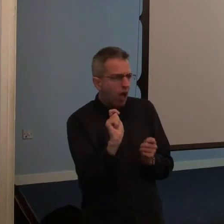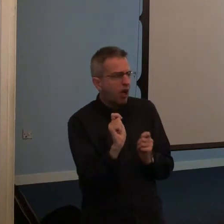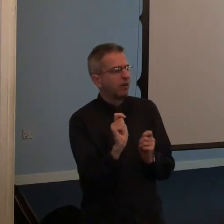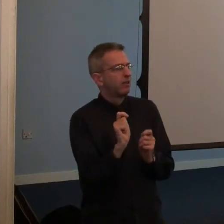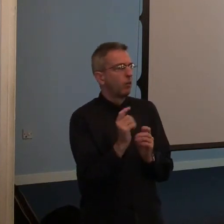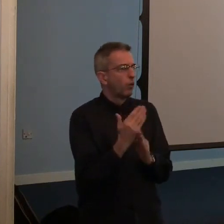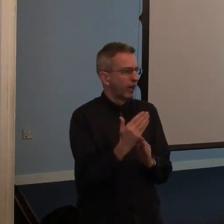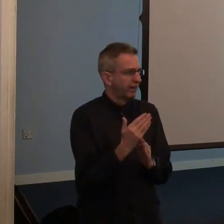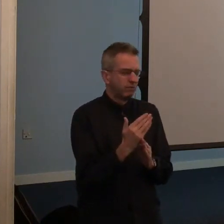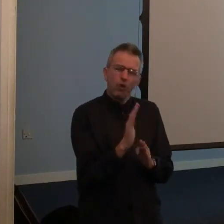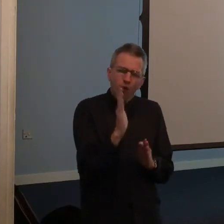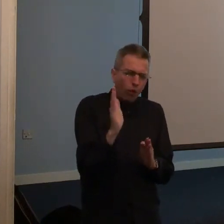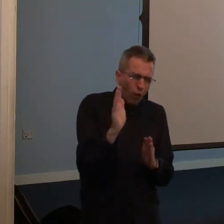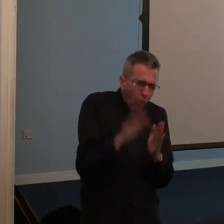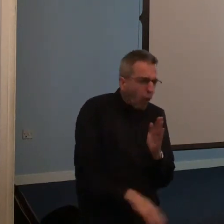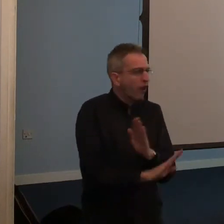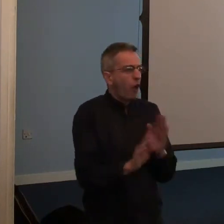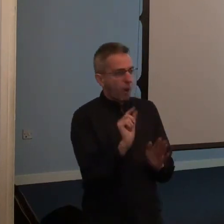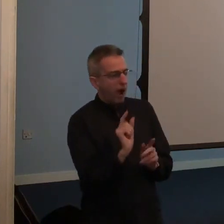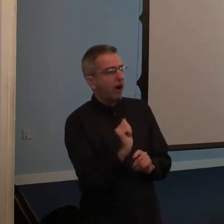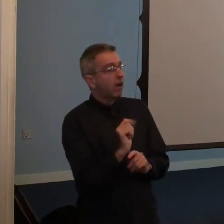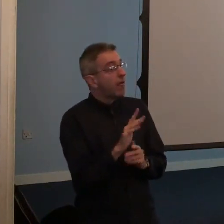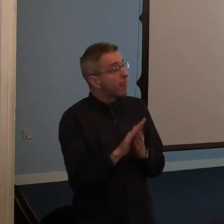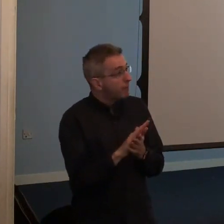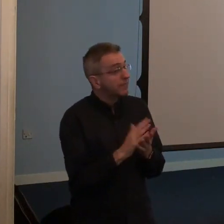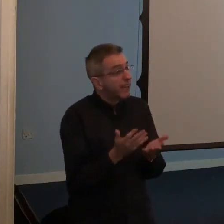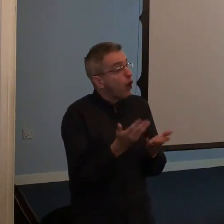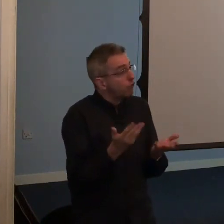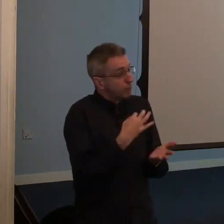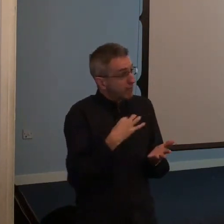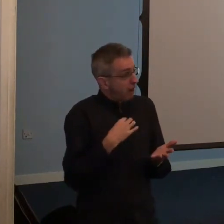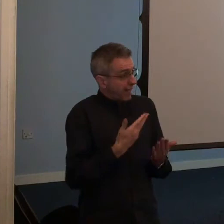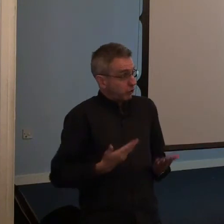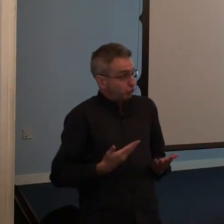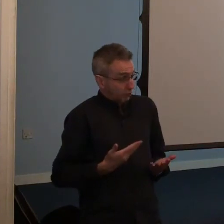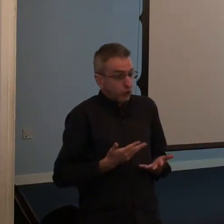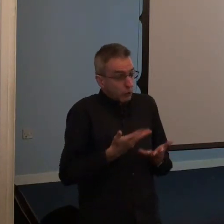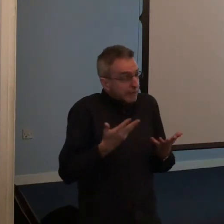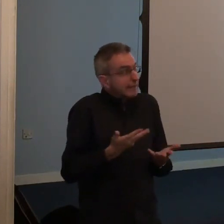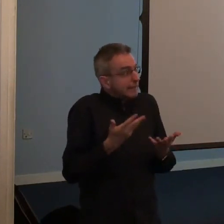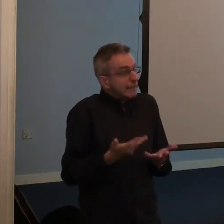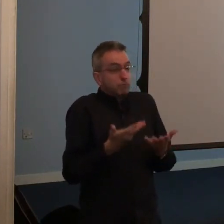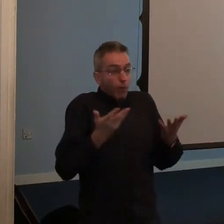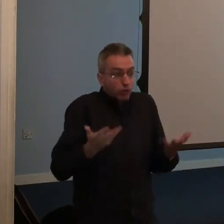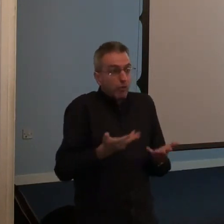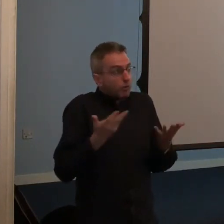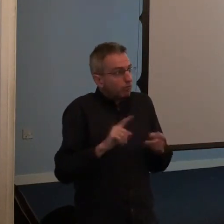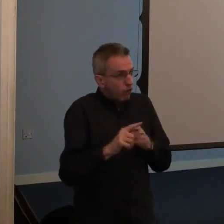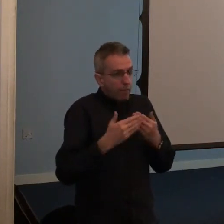And there has been cases where it's successful, and not in 100% of cases, but in some cases it's been. So that's very encouraging for the medical